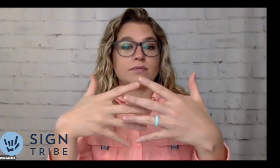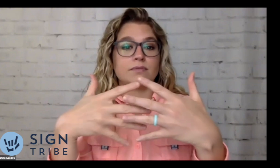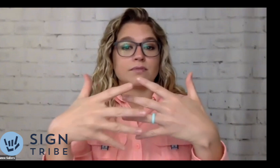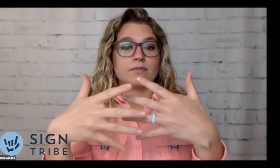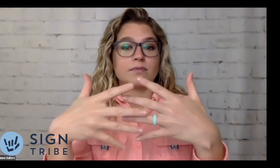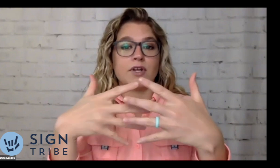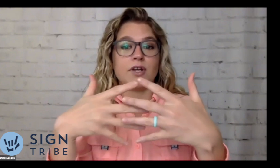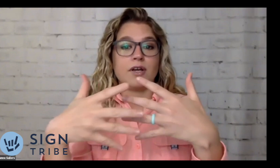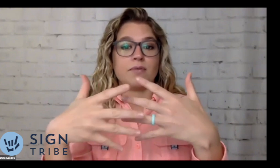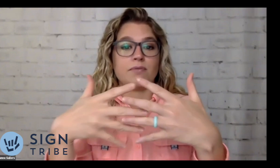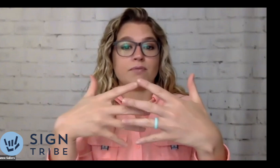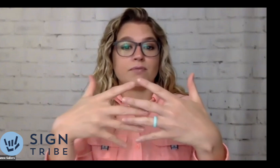There you go.